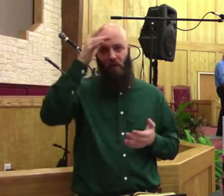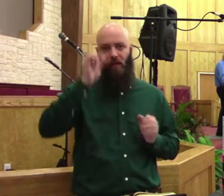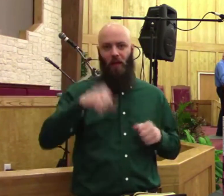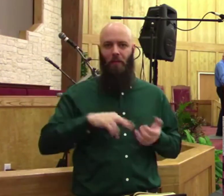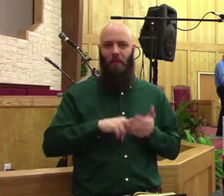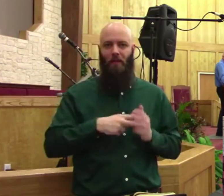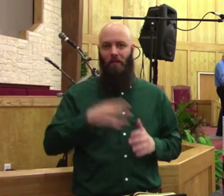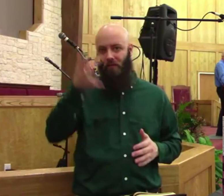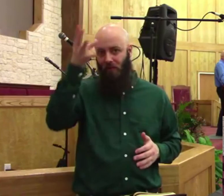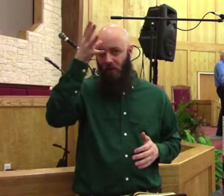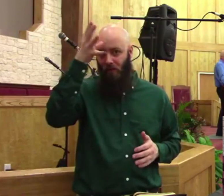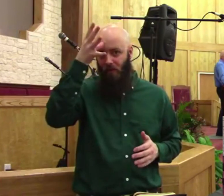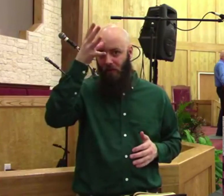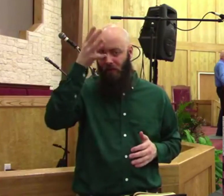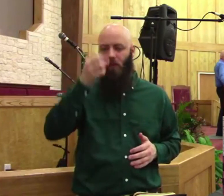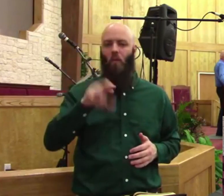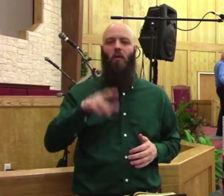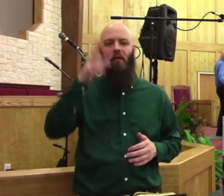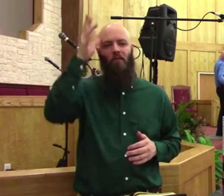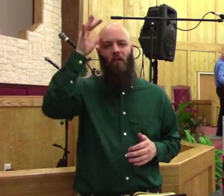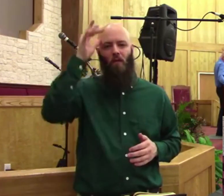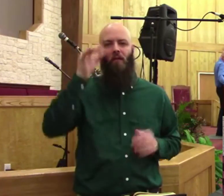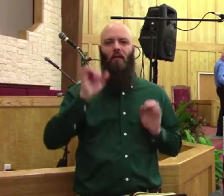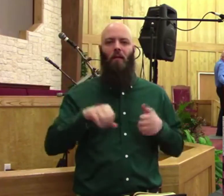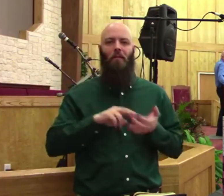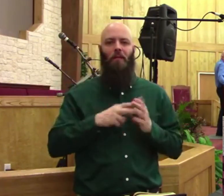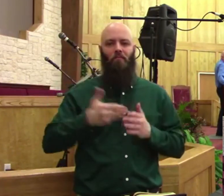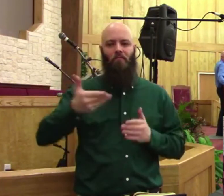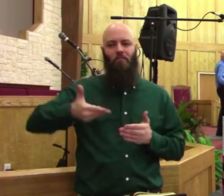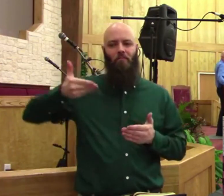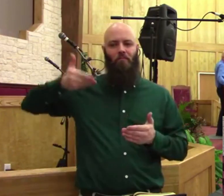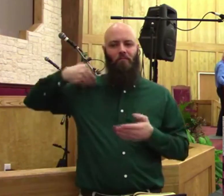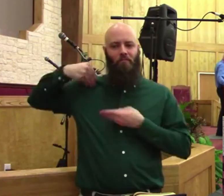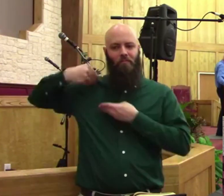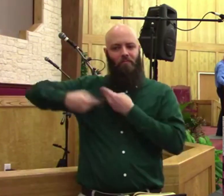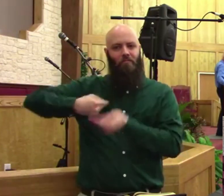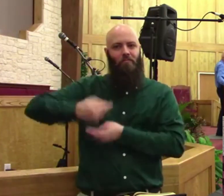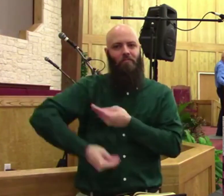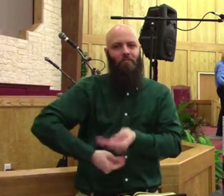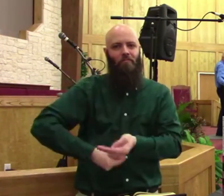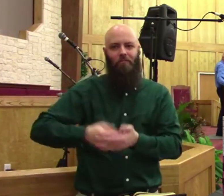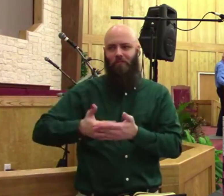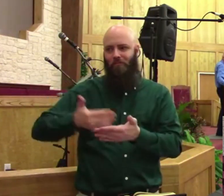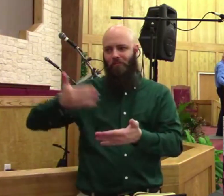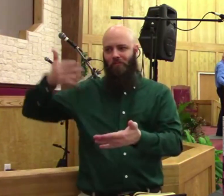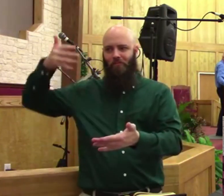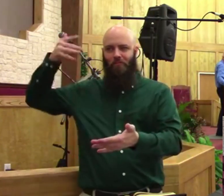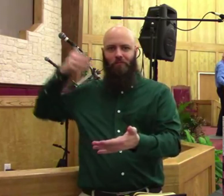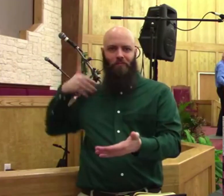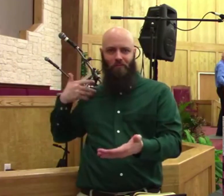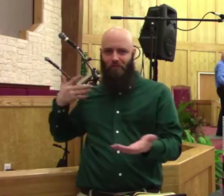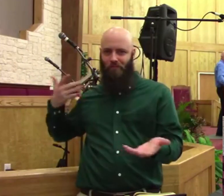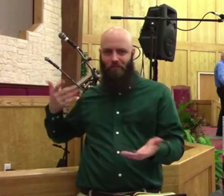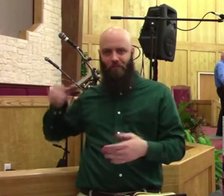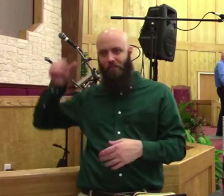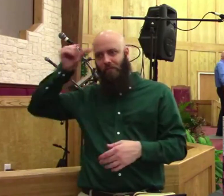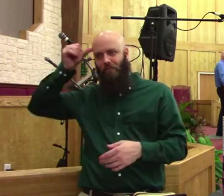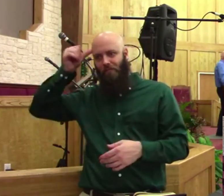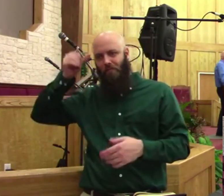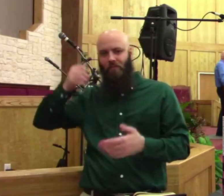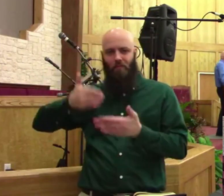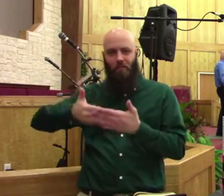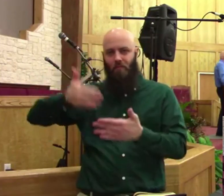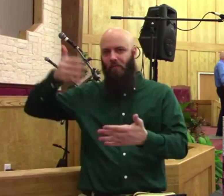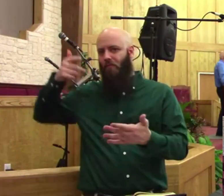or father can mean my ancestry anywhere as far back as we want to go. And